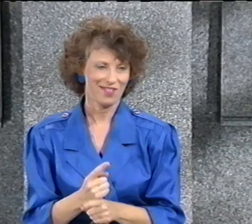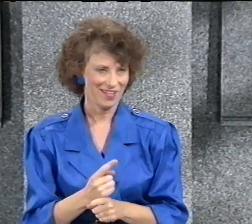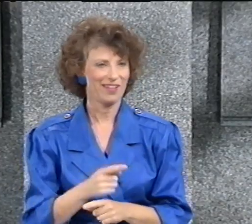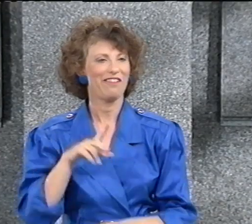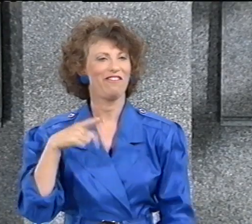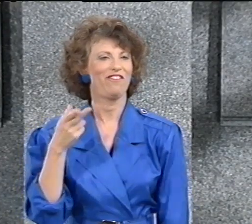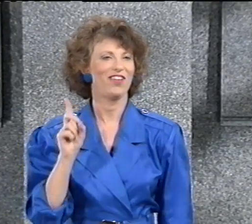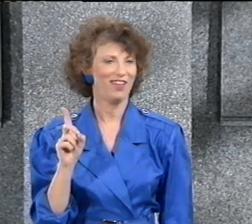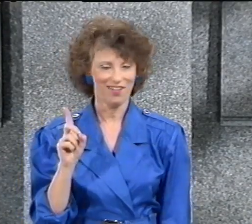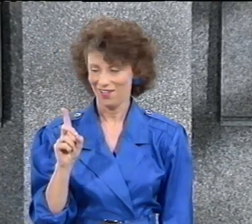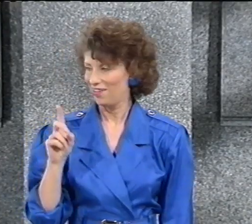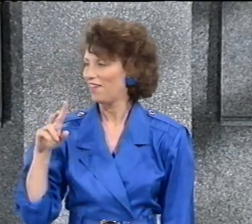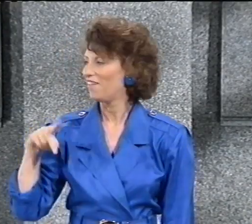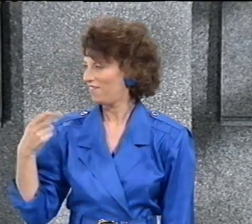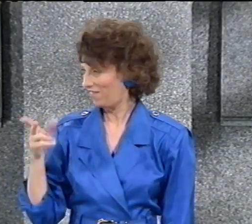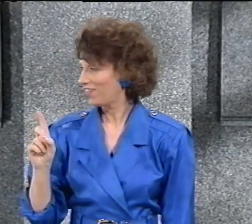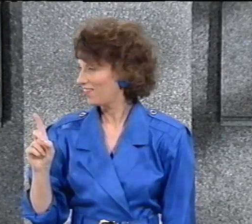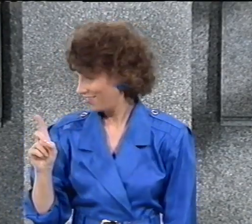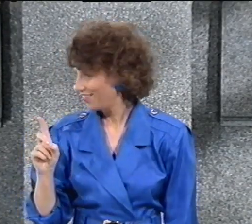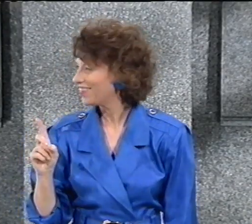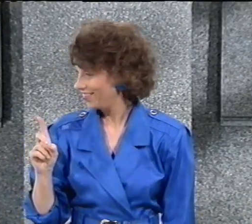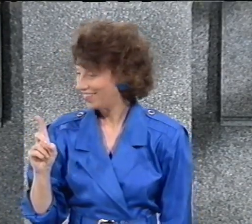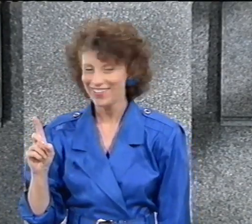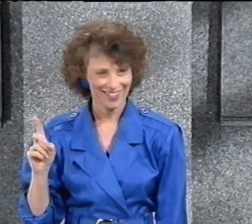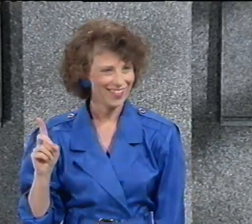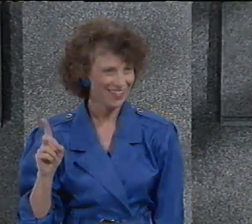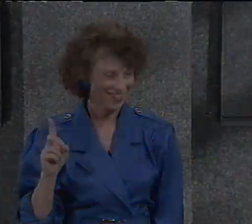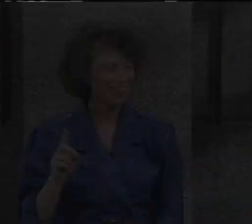Right, they use the F pronunciation for the PH.